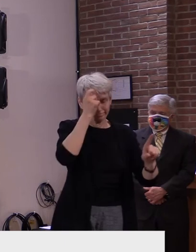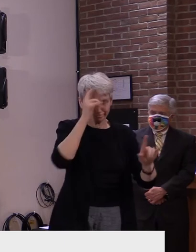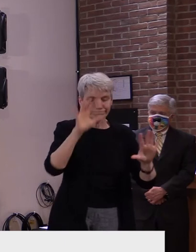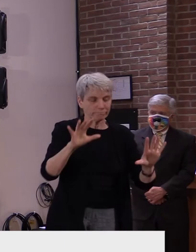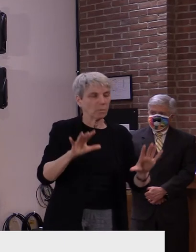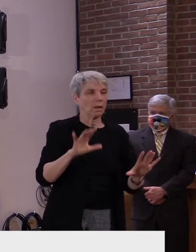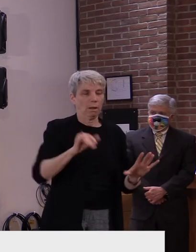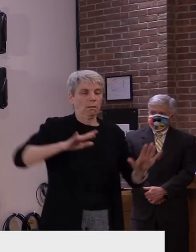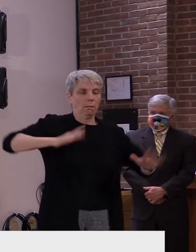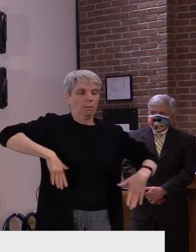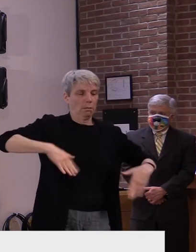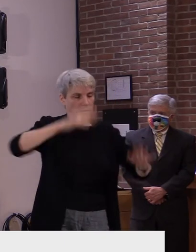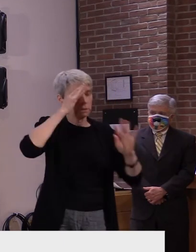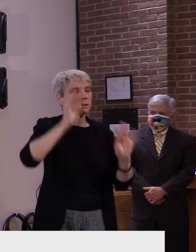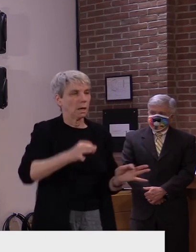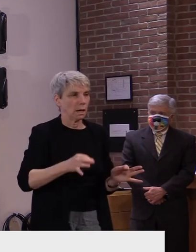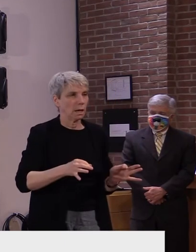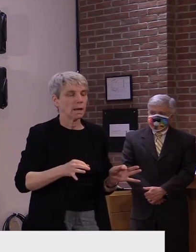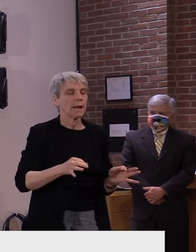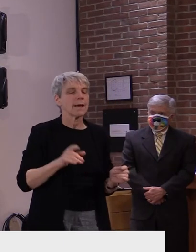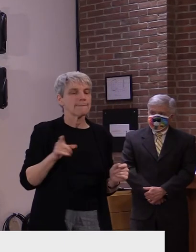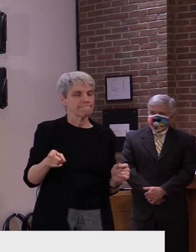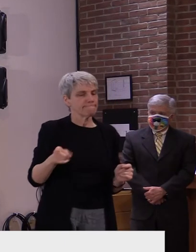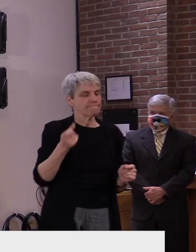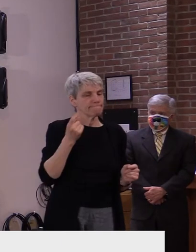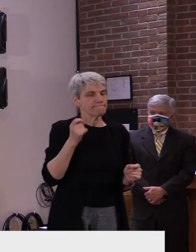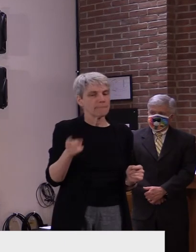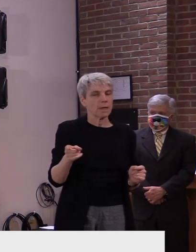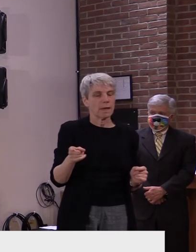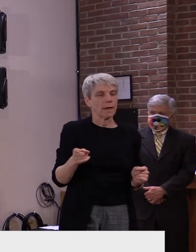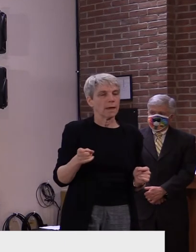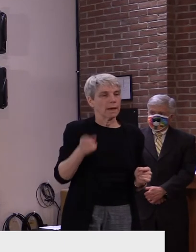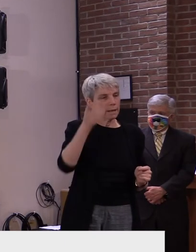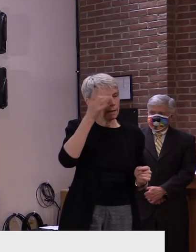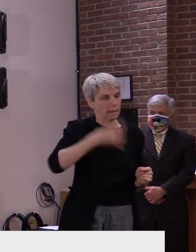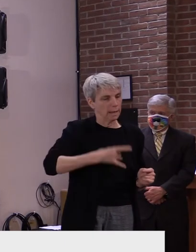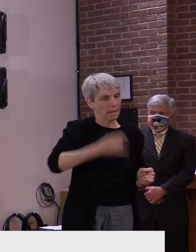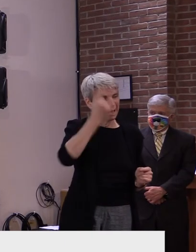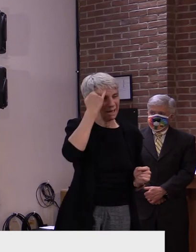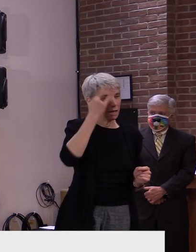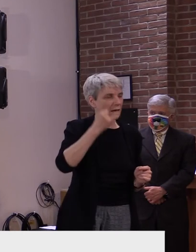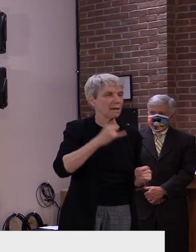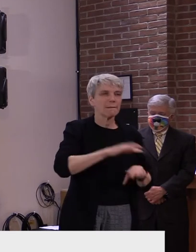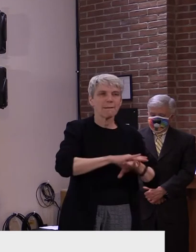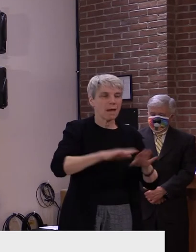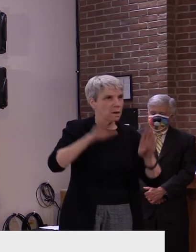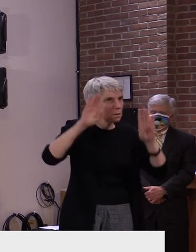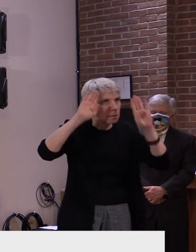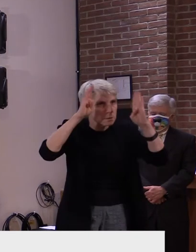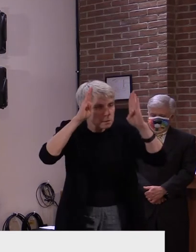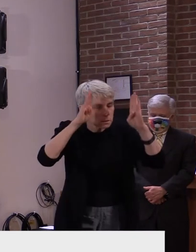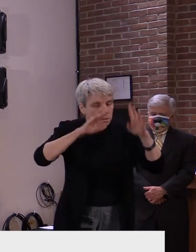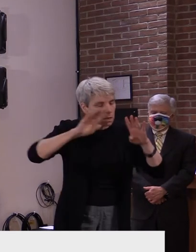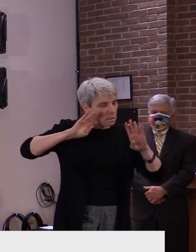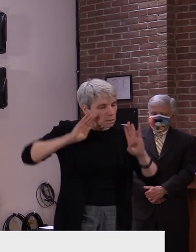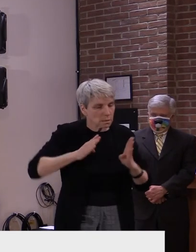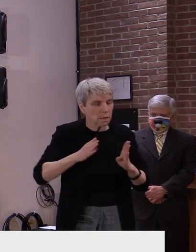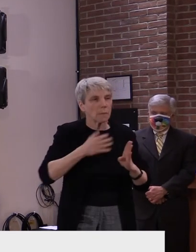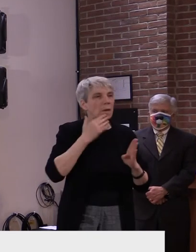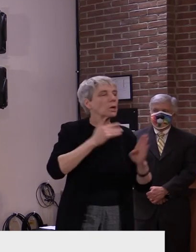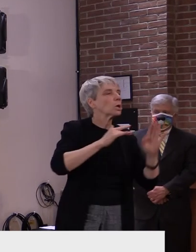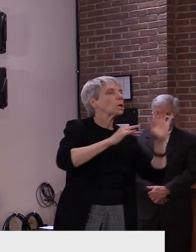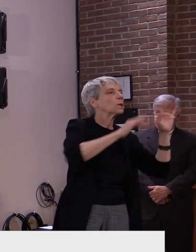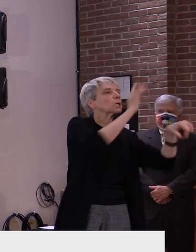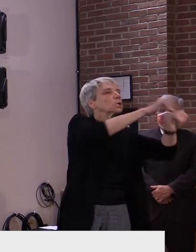we speak but i kind of agree with the strategy of not restricting it to a region at a time because true surveillance